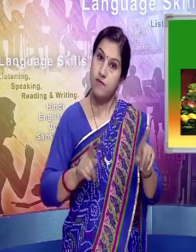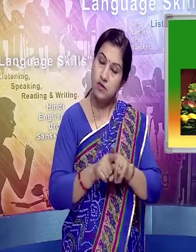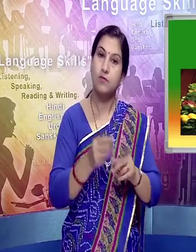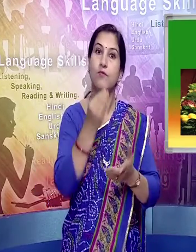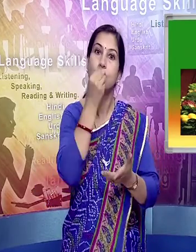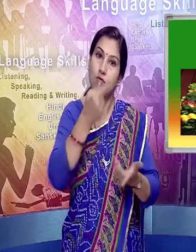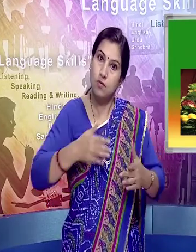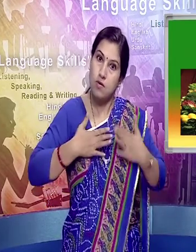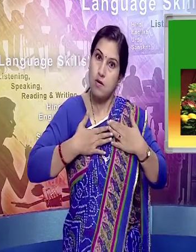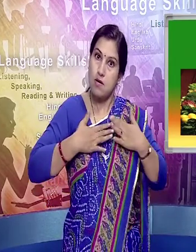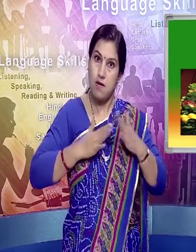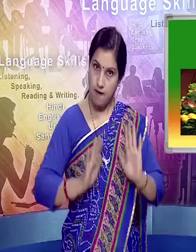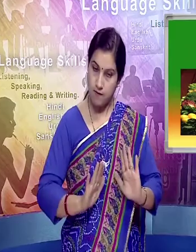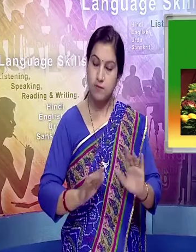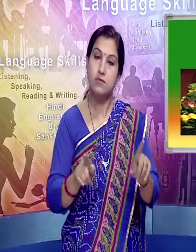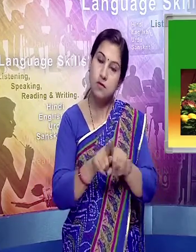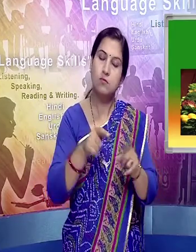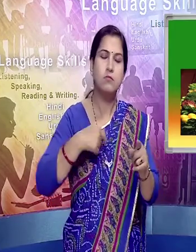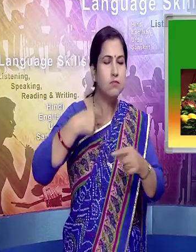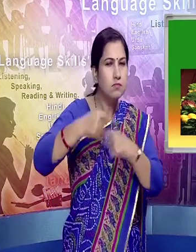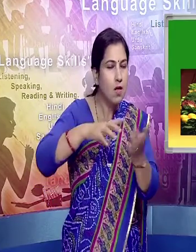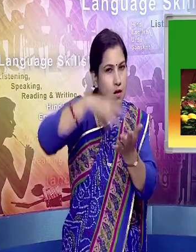So, we will continue to learn about food